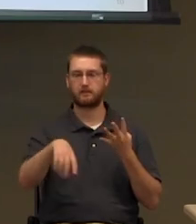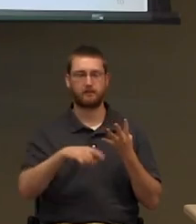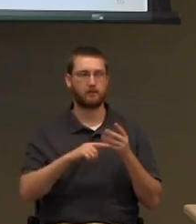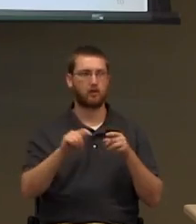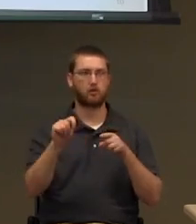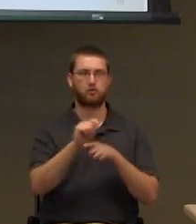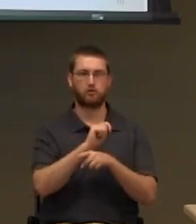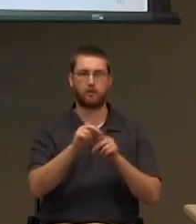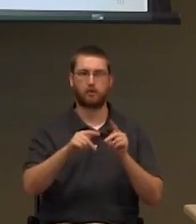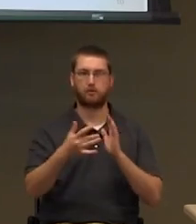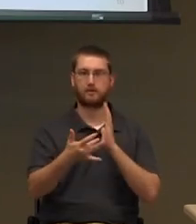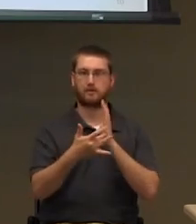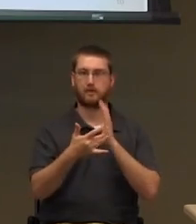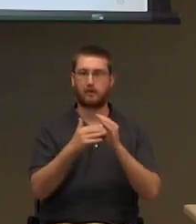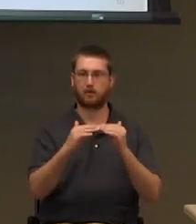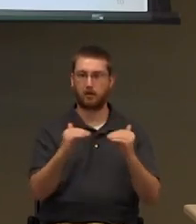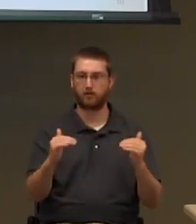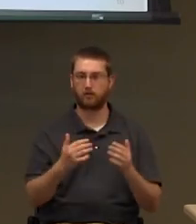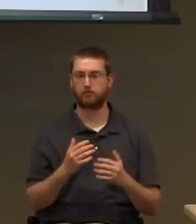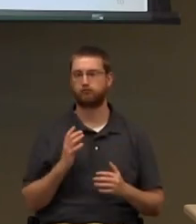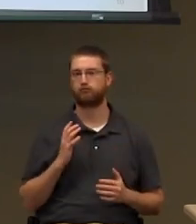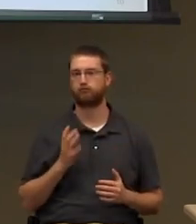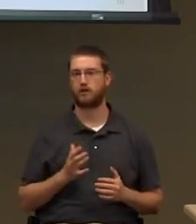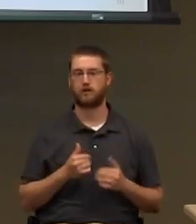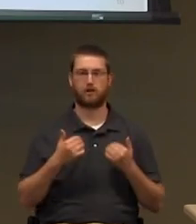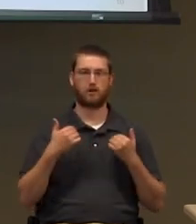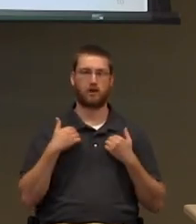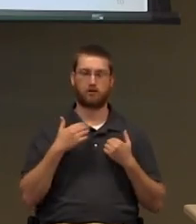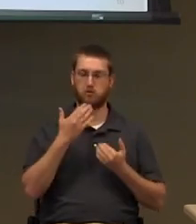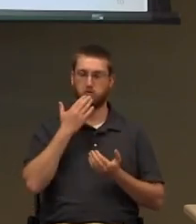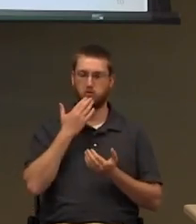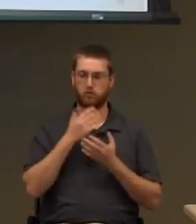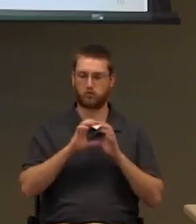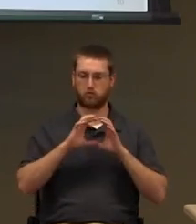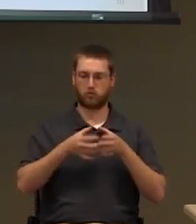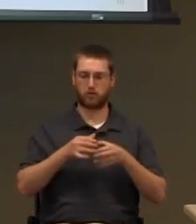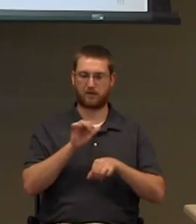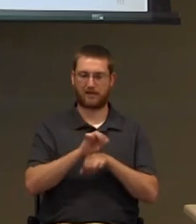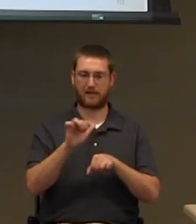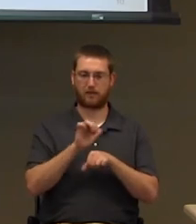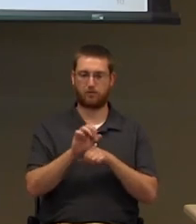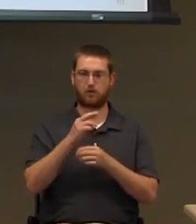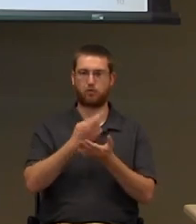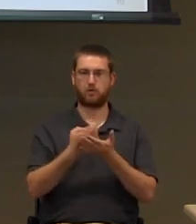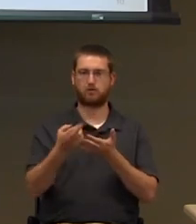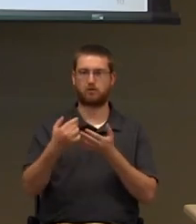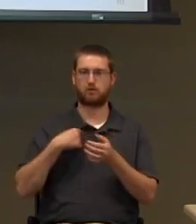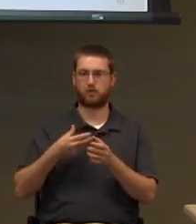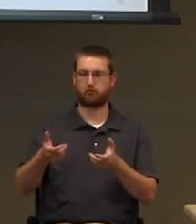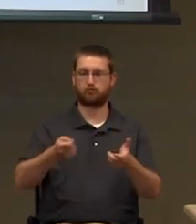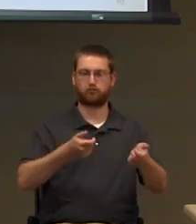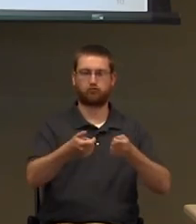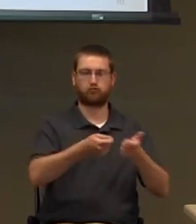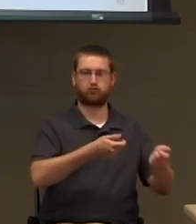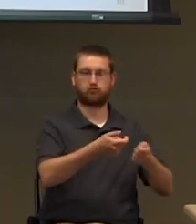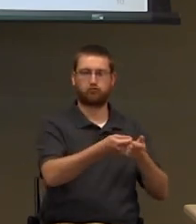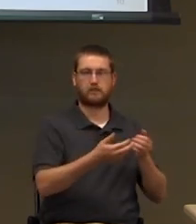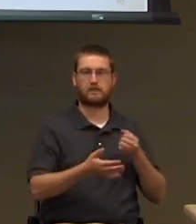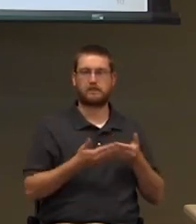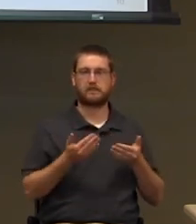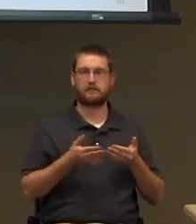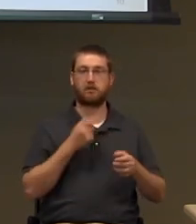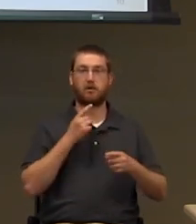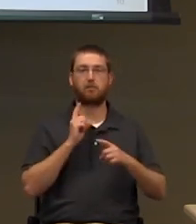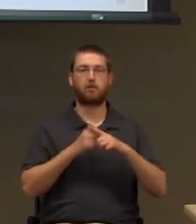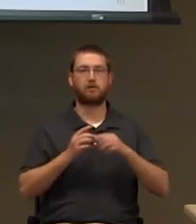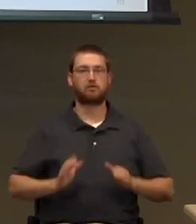train folks on the technical level, we have a pool of labor resources that we can draw from fairly easily. Plus, this is a great